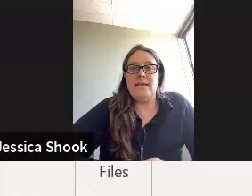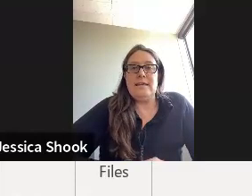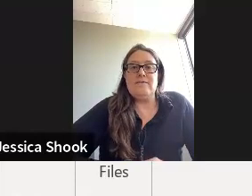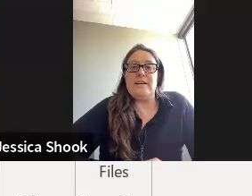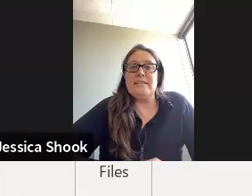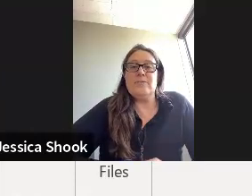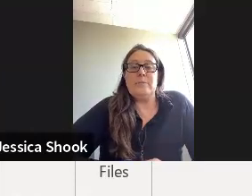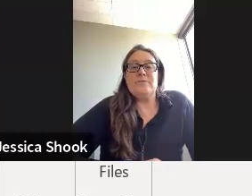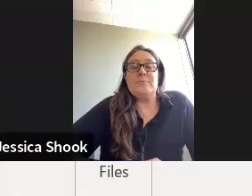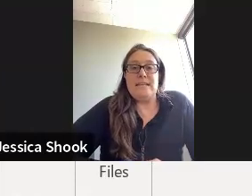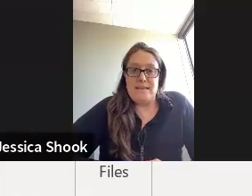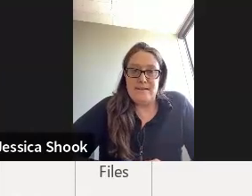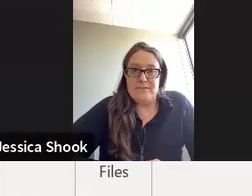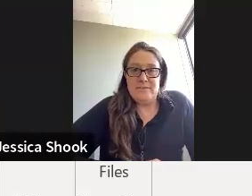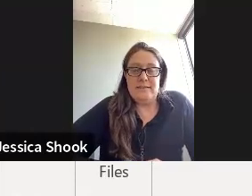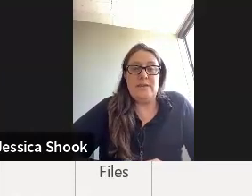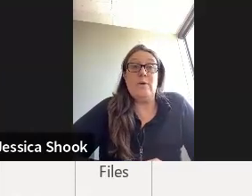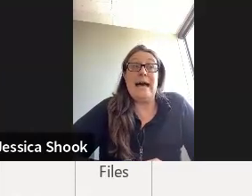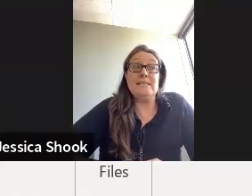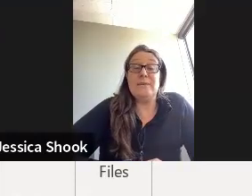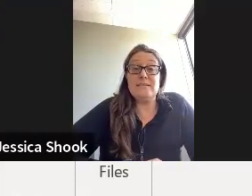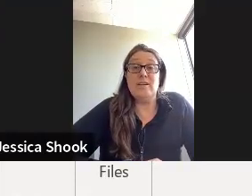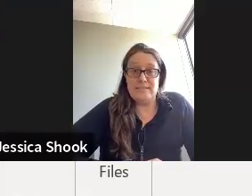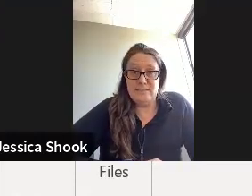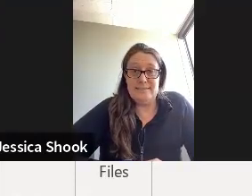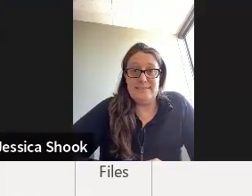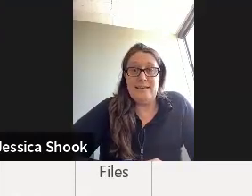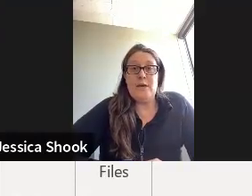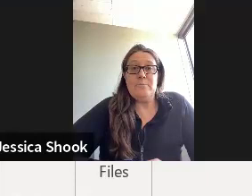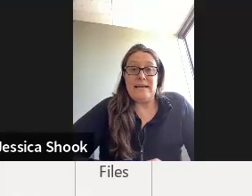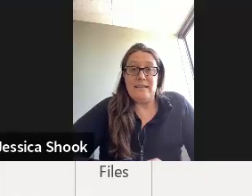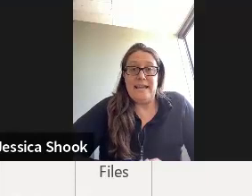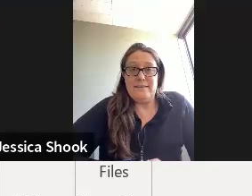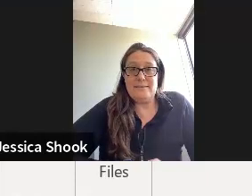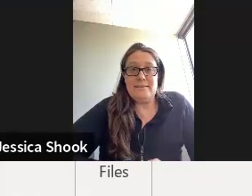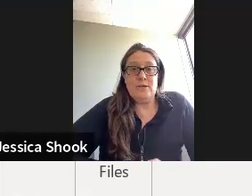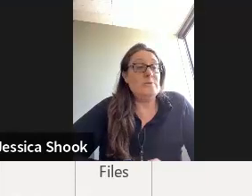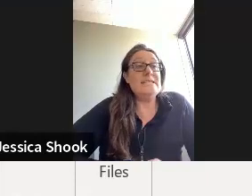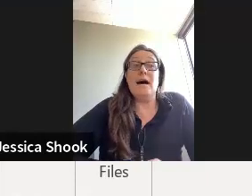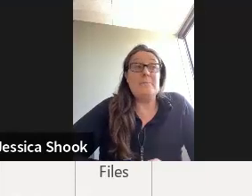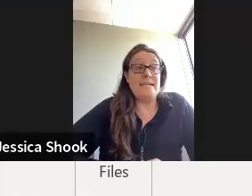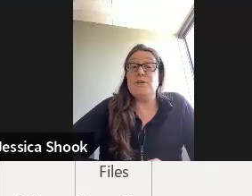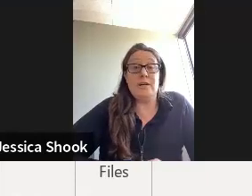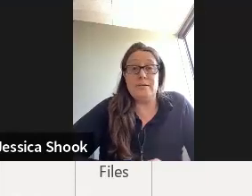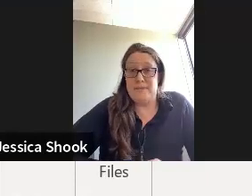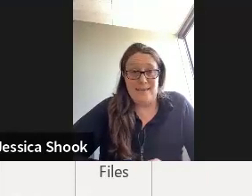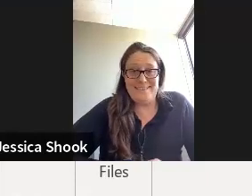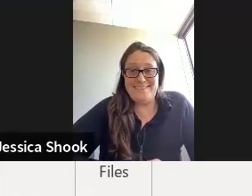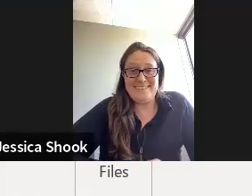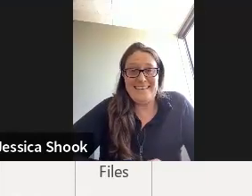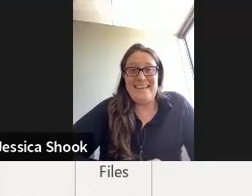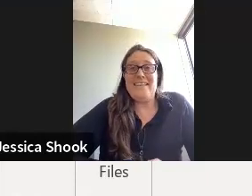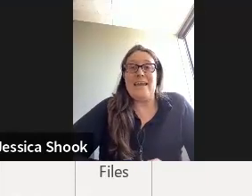outreach in various forms for many years and who has been assaulted by clients who did not mean to hurt